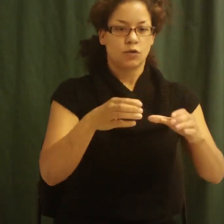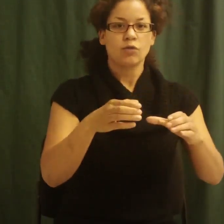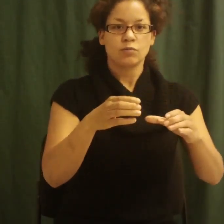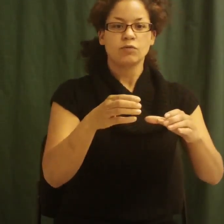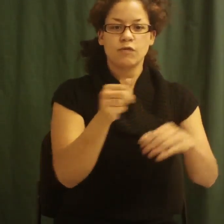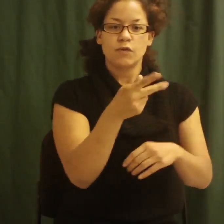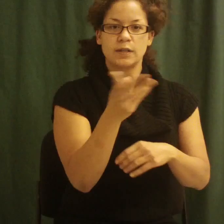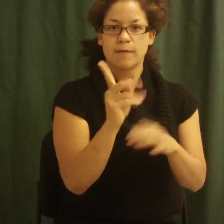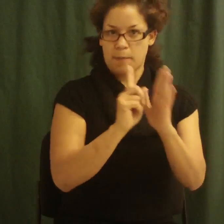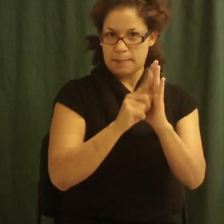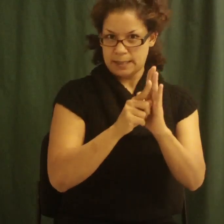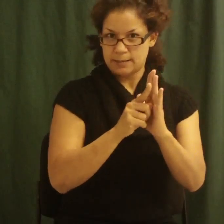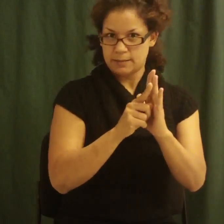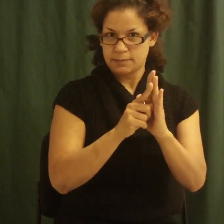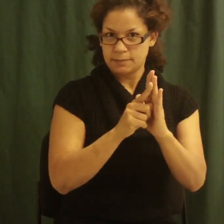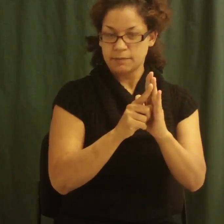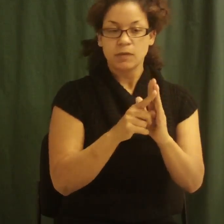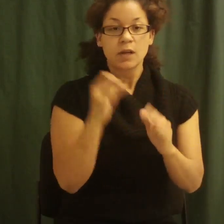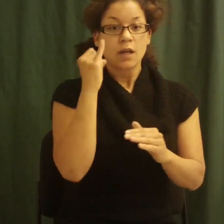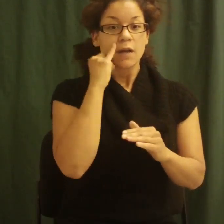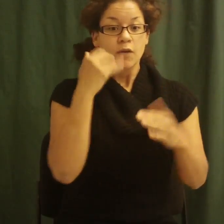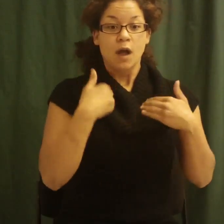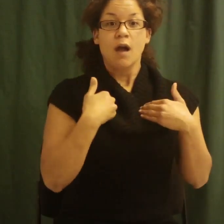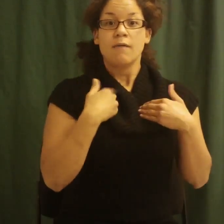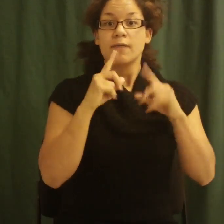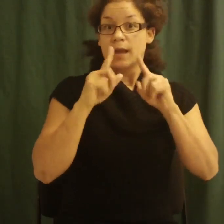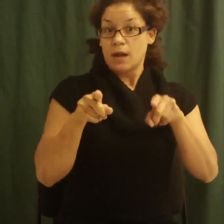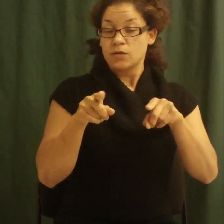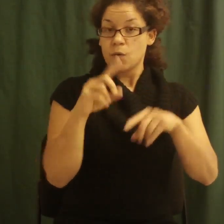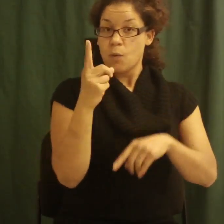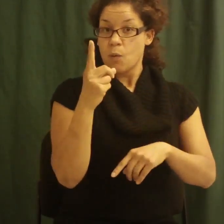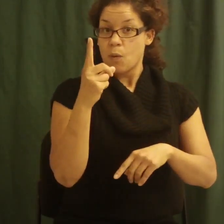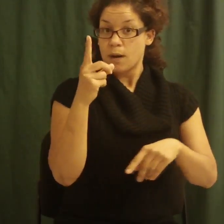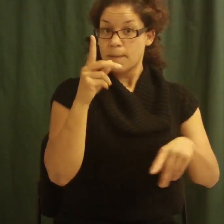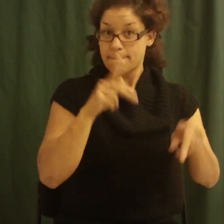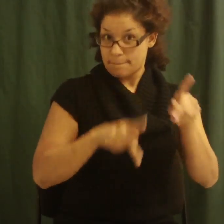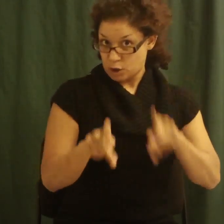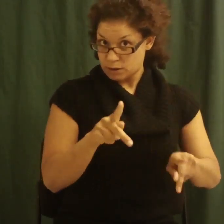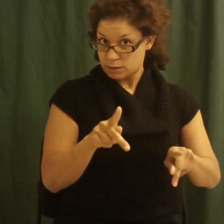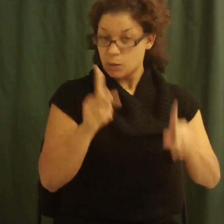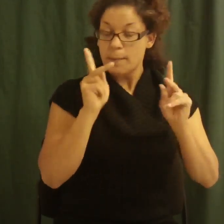When you have it, one person from the group, I want to see the work done.